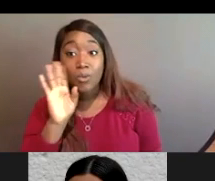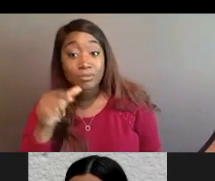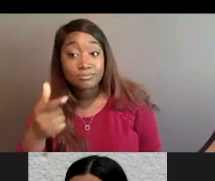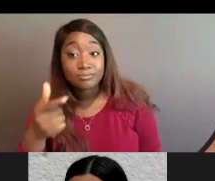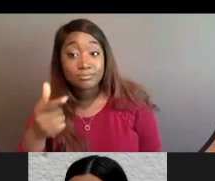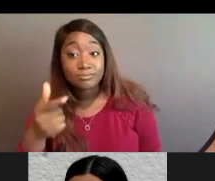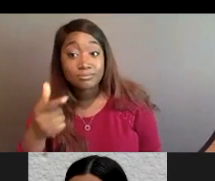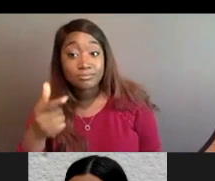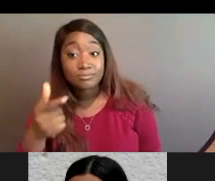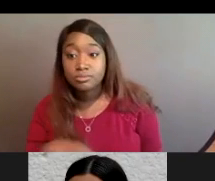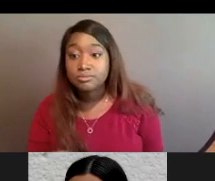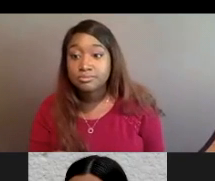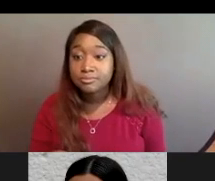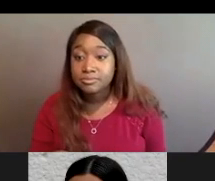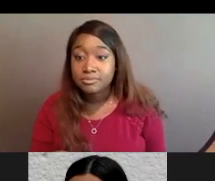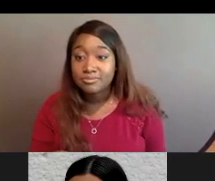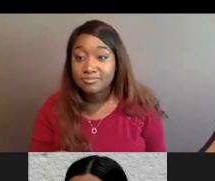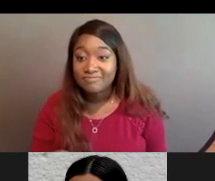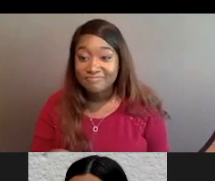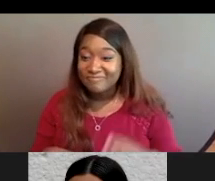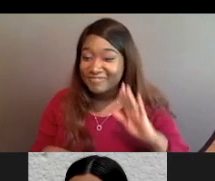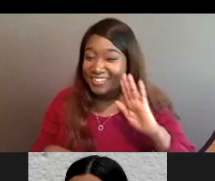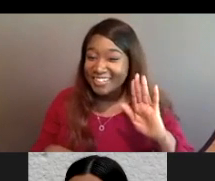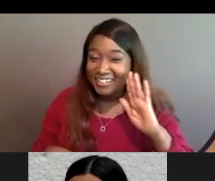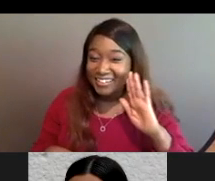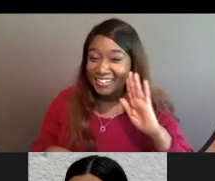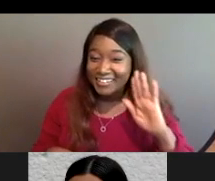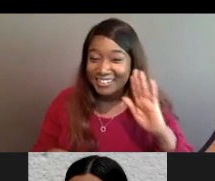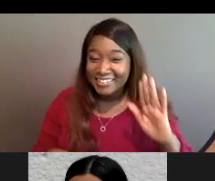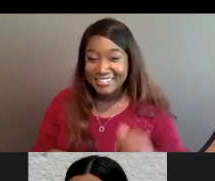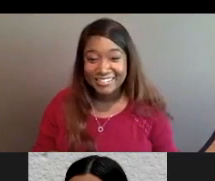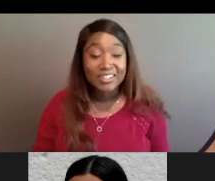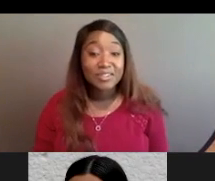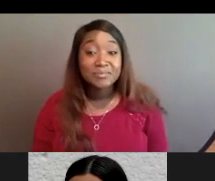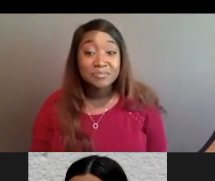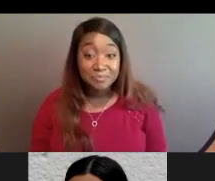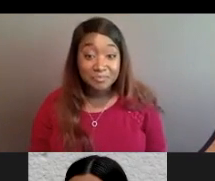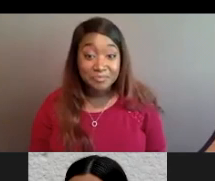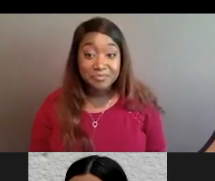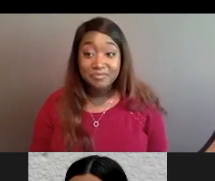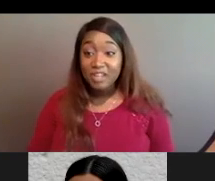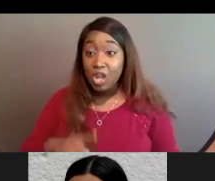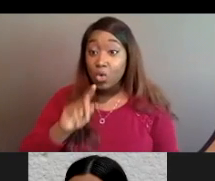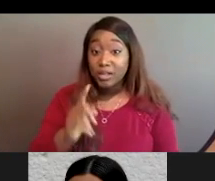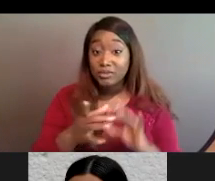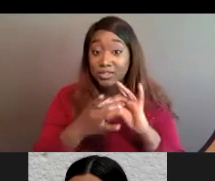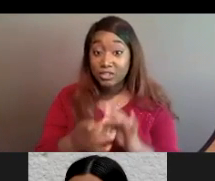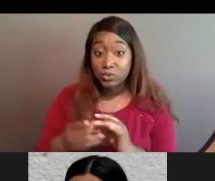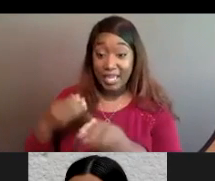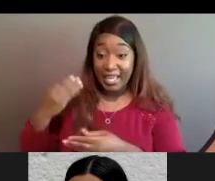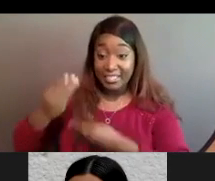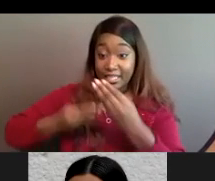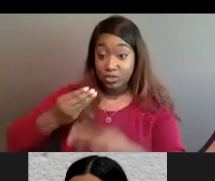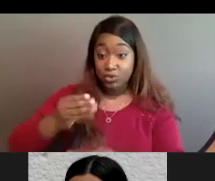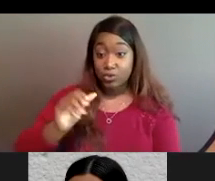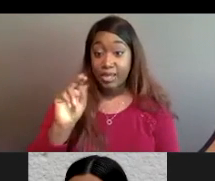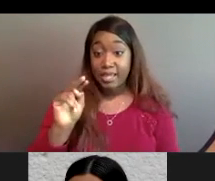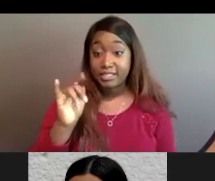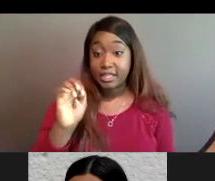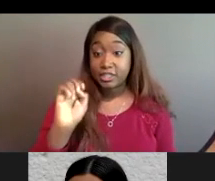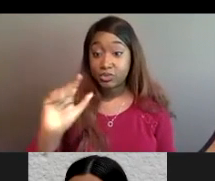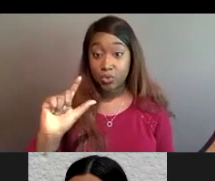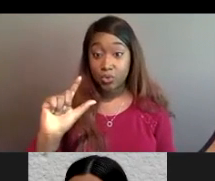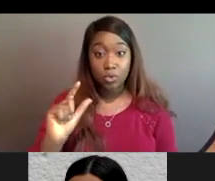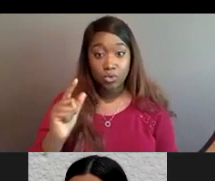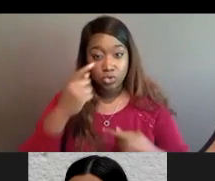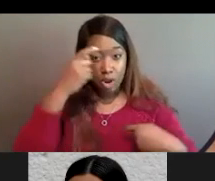Hey, Hi, June. Hi. I have a question about ancestral trauma. In particular, I'm a fourth